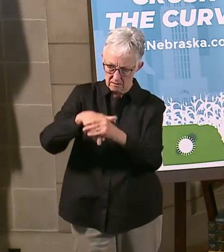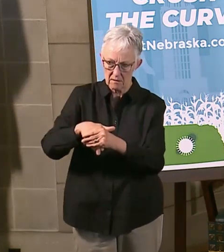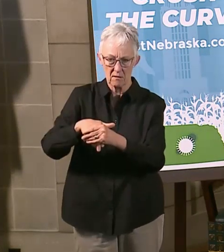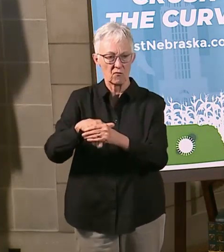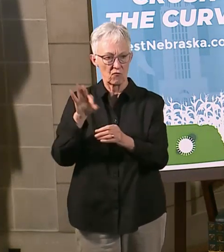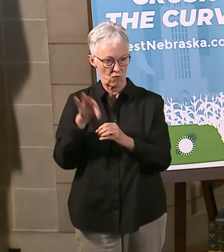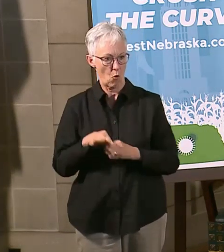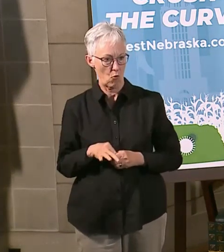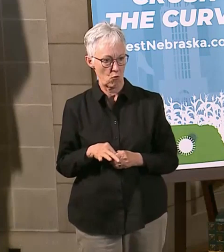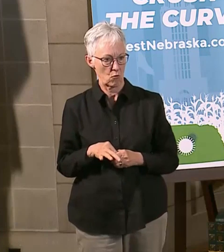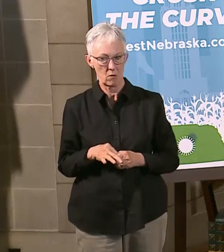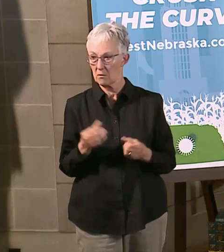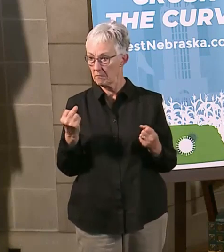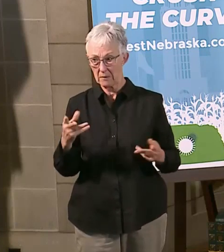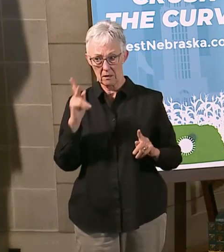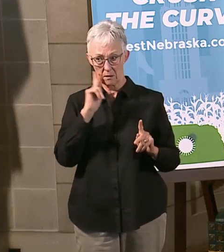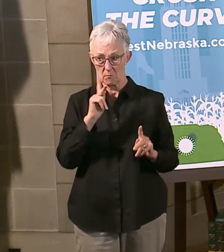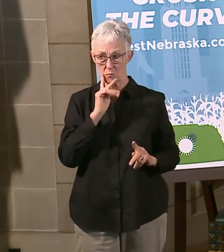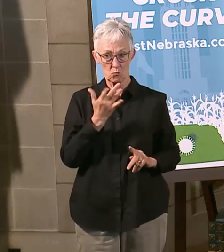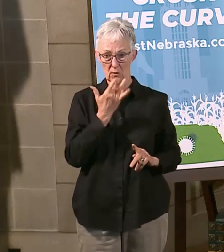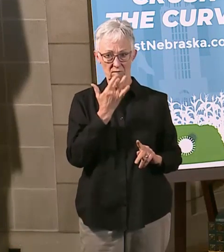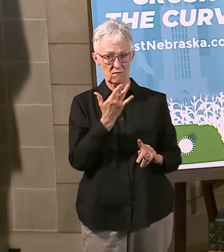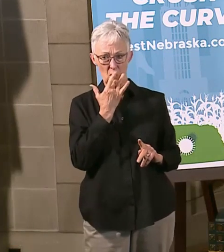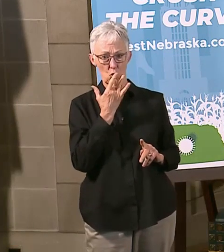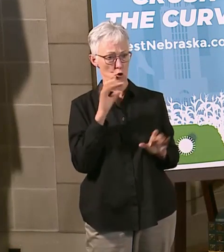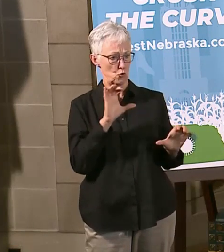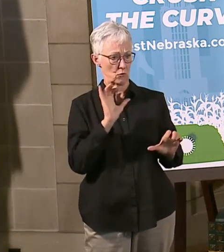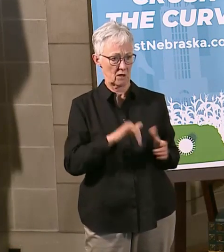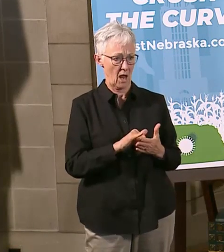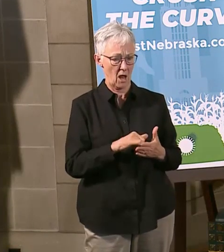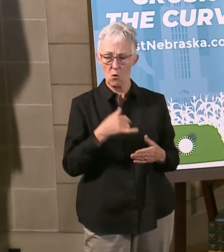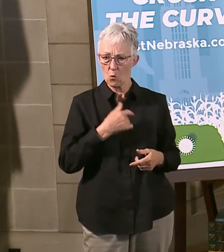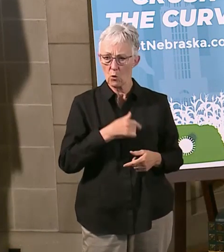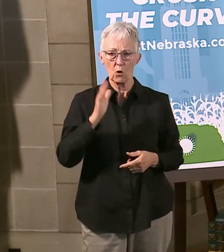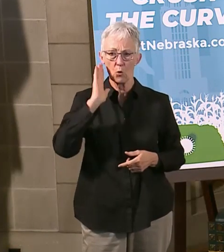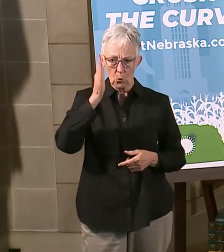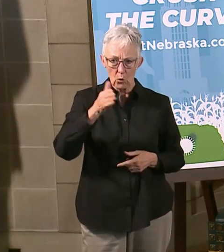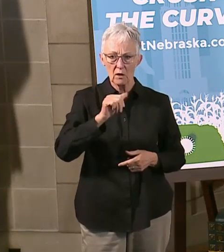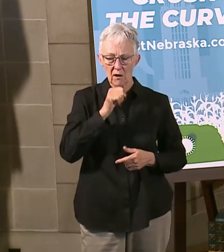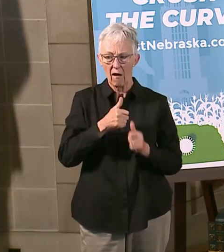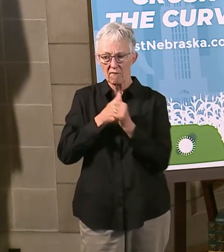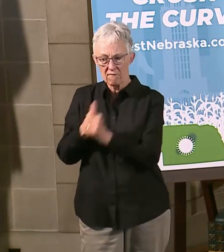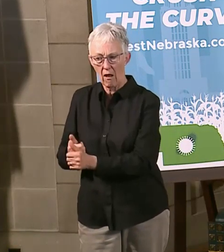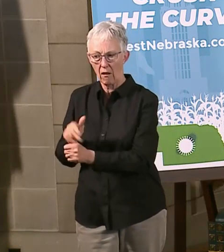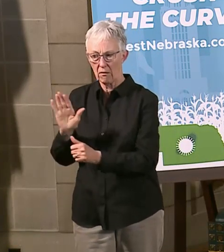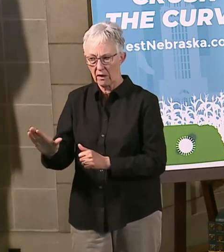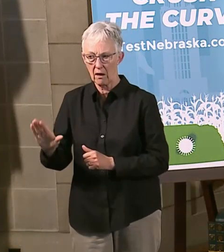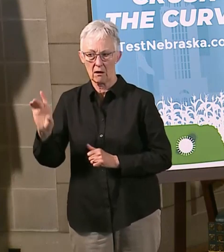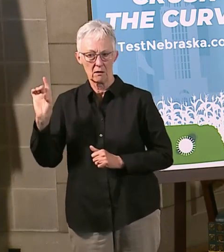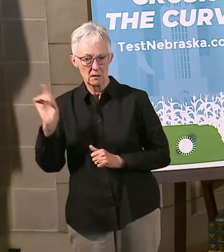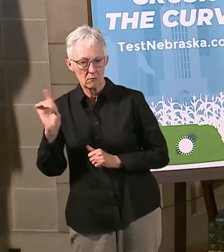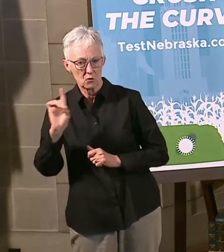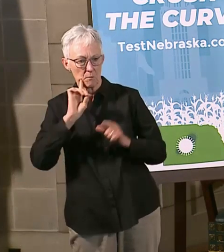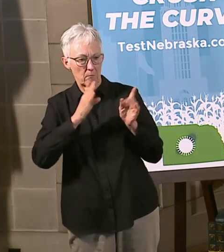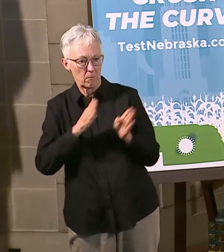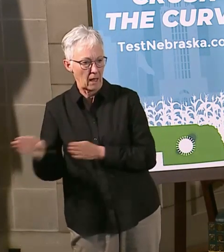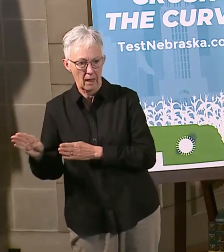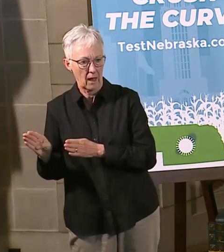many Nebraskans prefer to vote through polling. So we are not going to follow the Democrats' plan to disenfranchise voters by closing